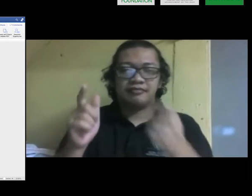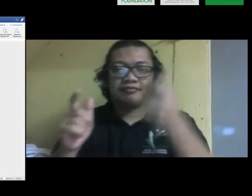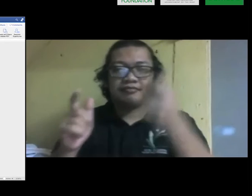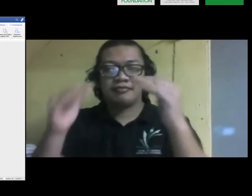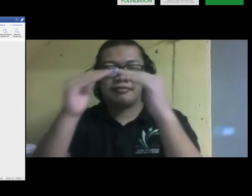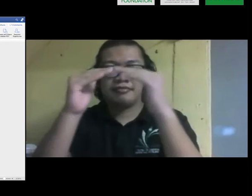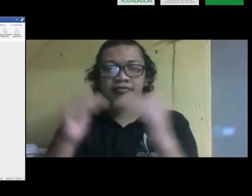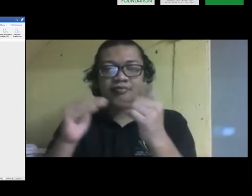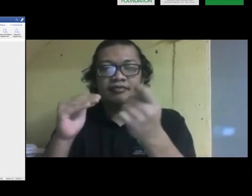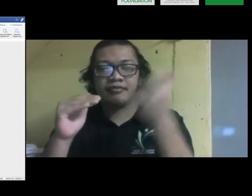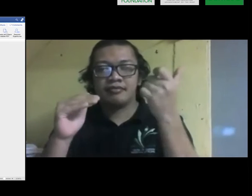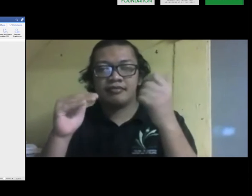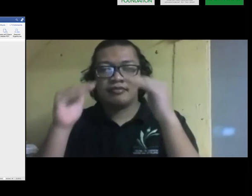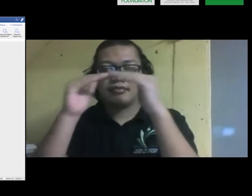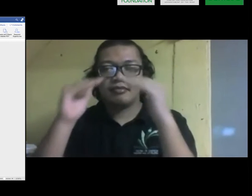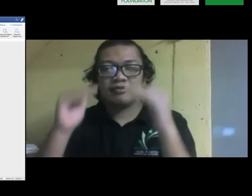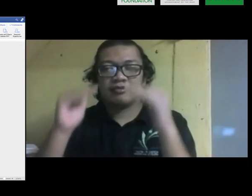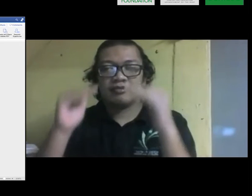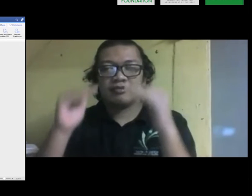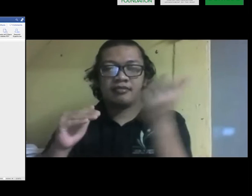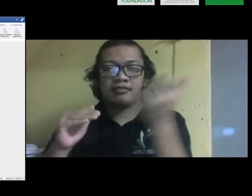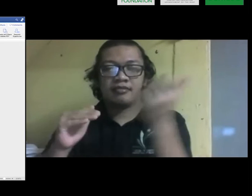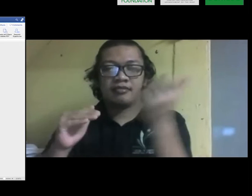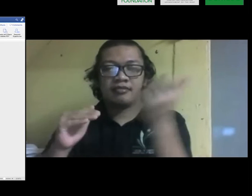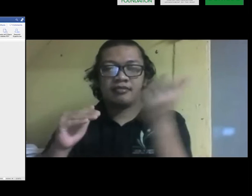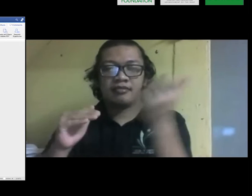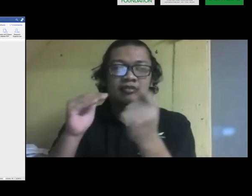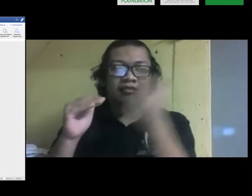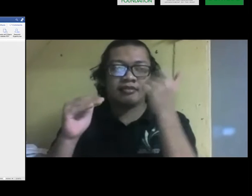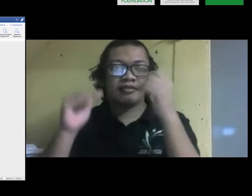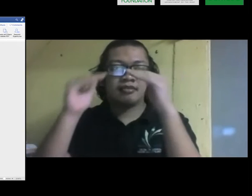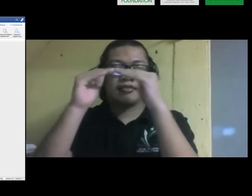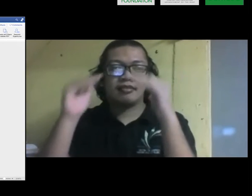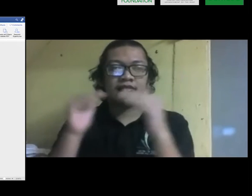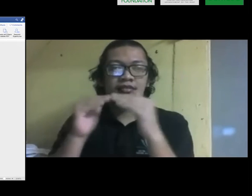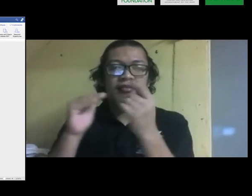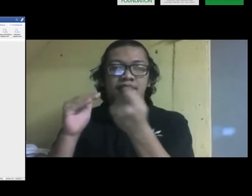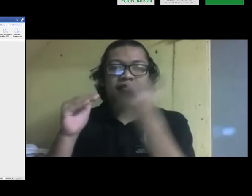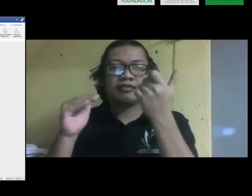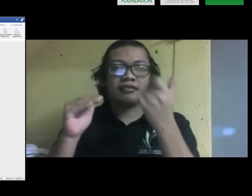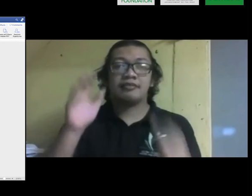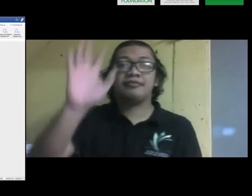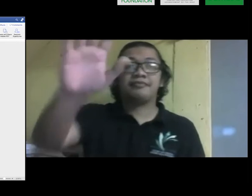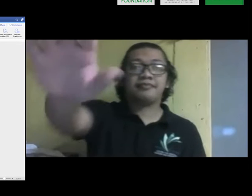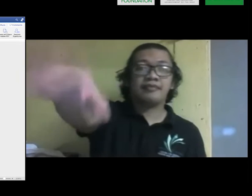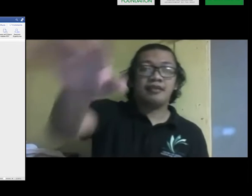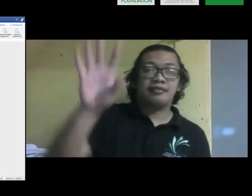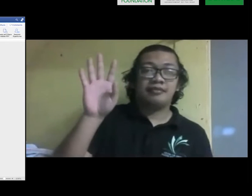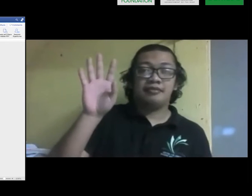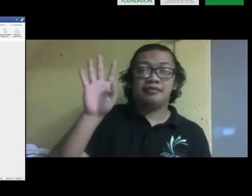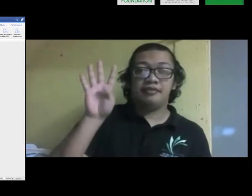He's just signing the sentence. Equals 20. So we're going to take away